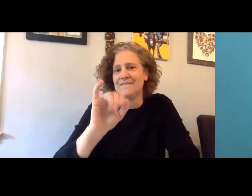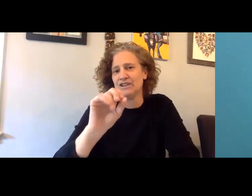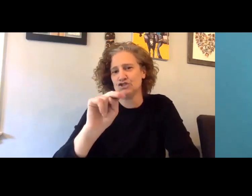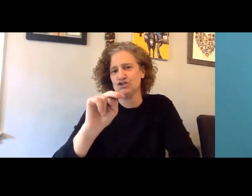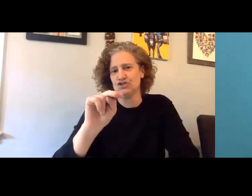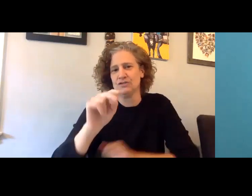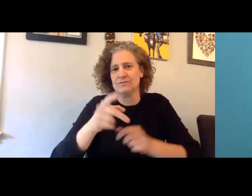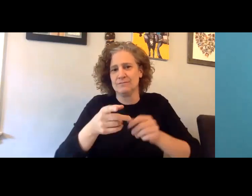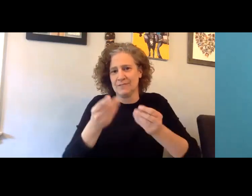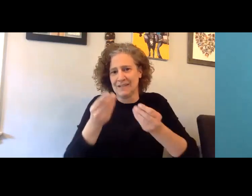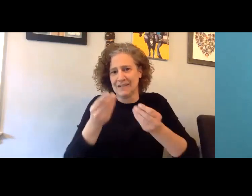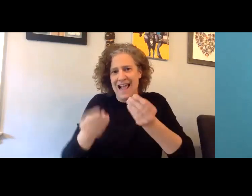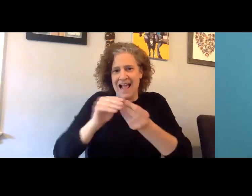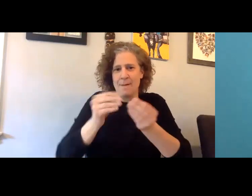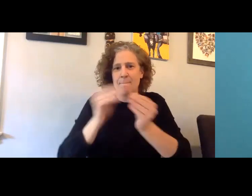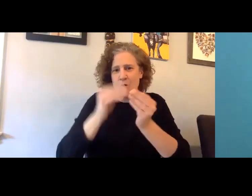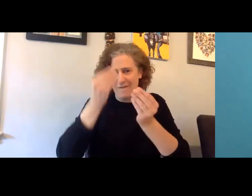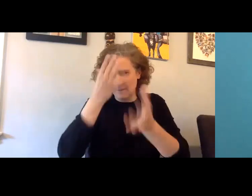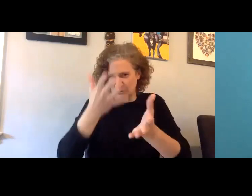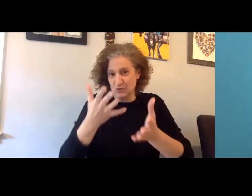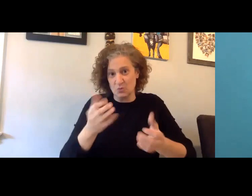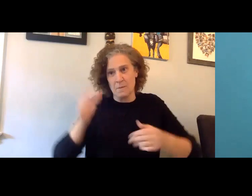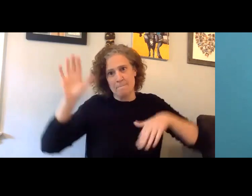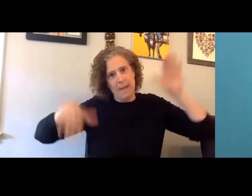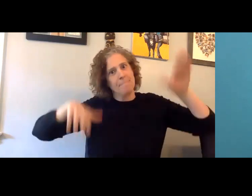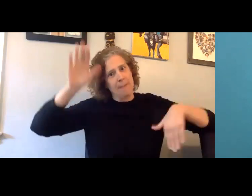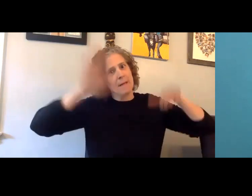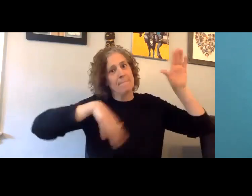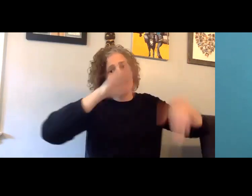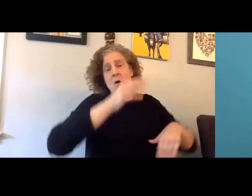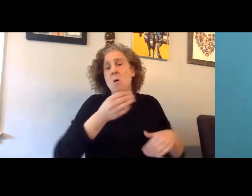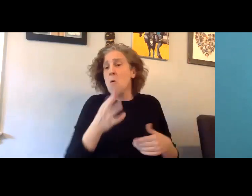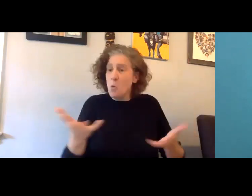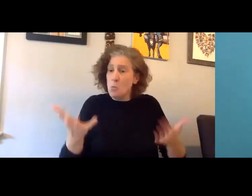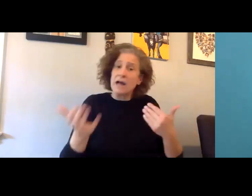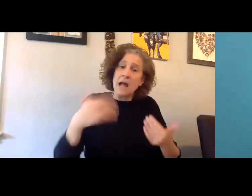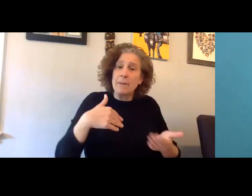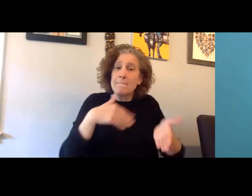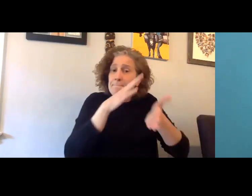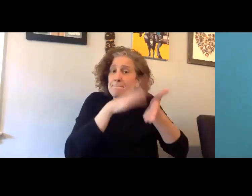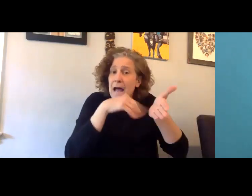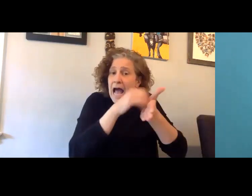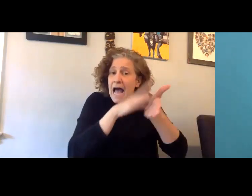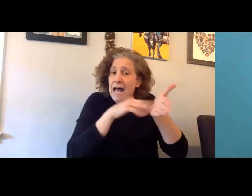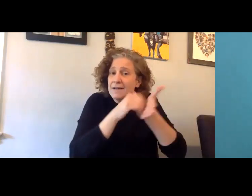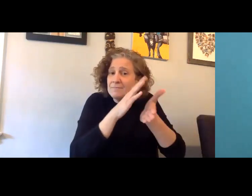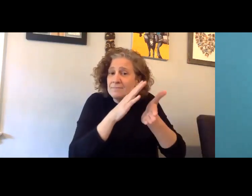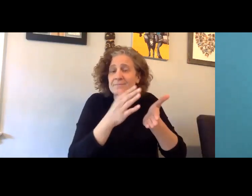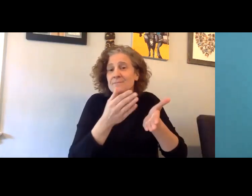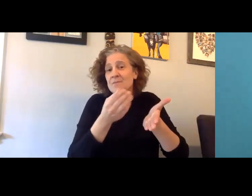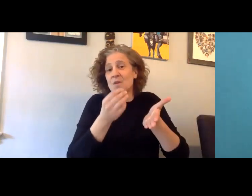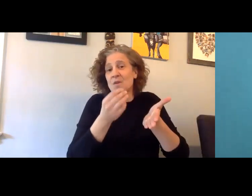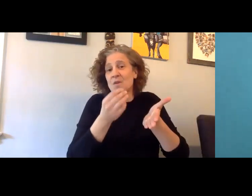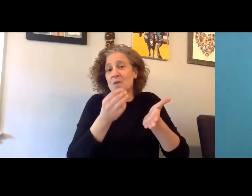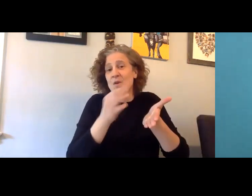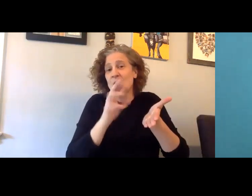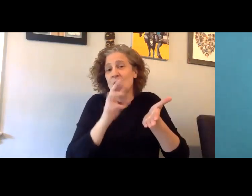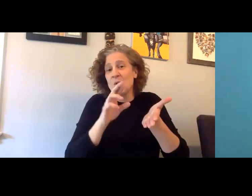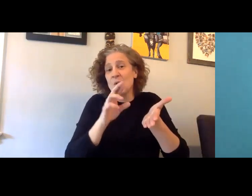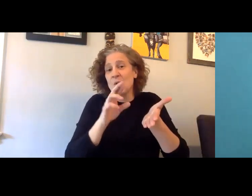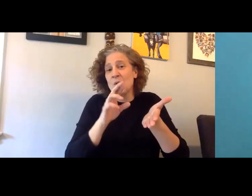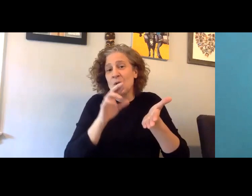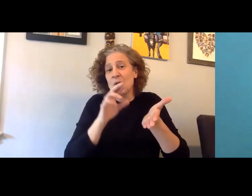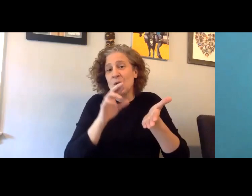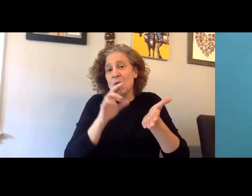an inflection. It adds more information to your verb. So I paint like this, or come on, let's help me paint like